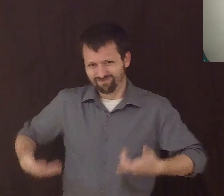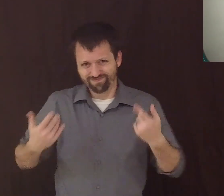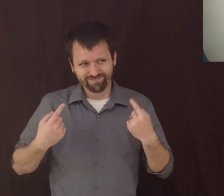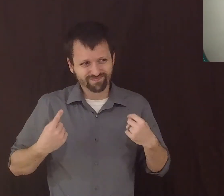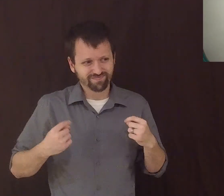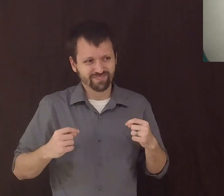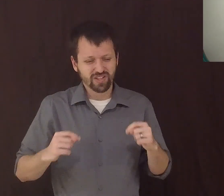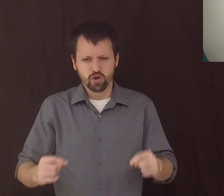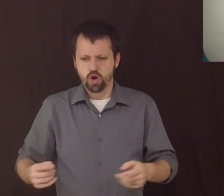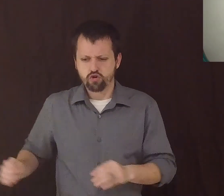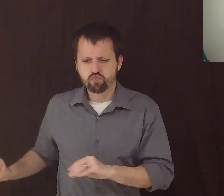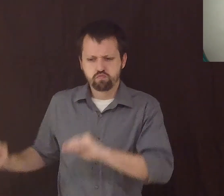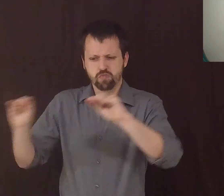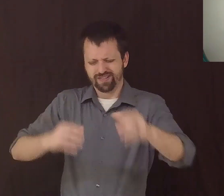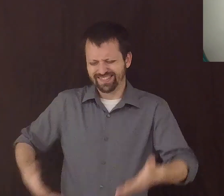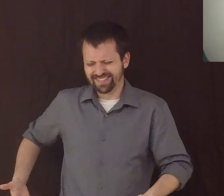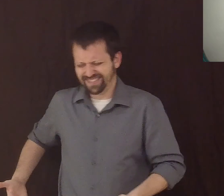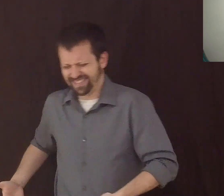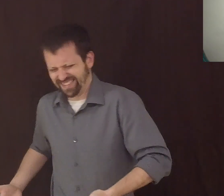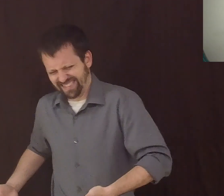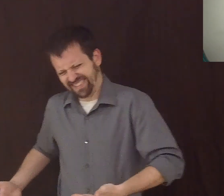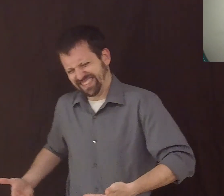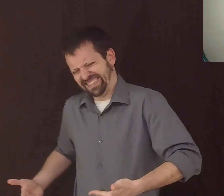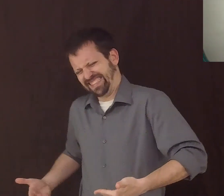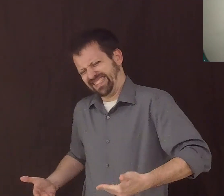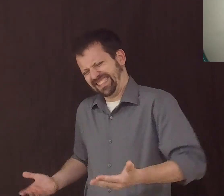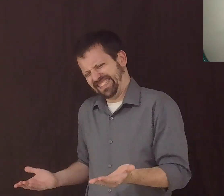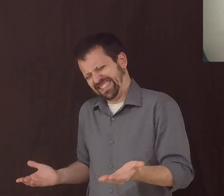underneath it, and you're trying to get it to where it's supposed to go, and you're just trying with,